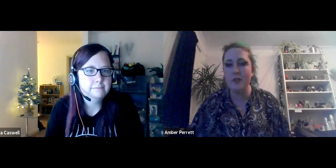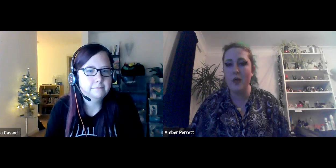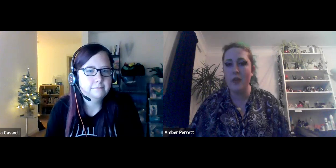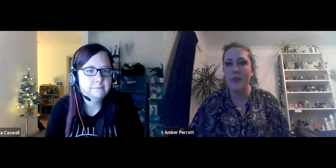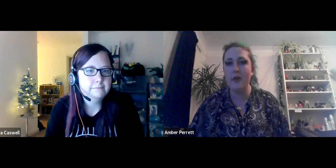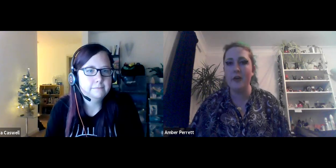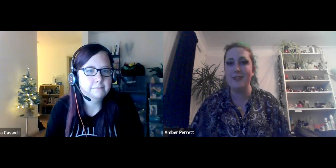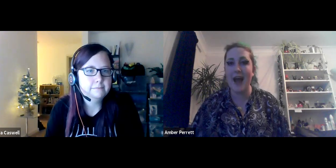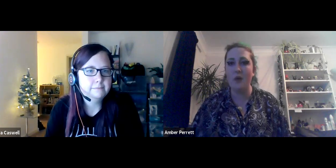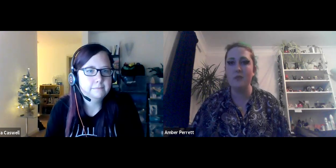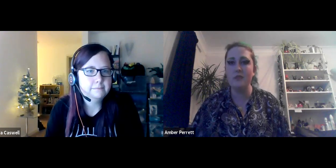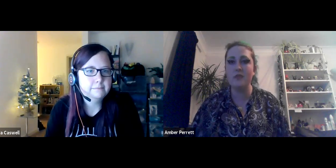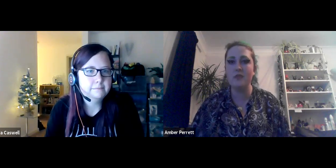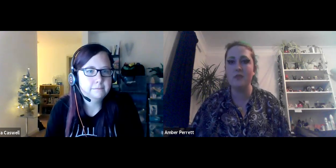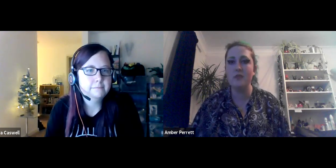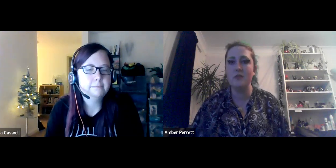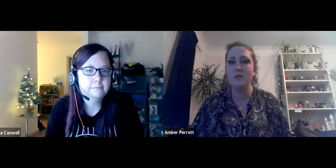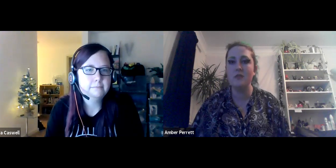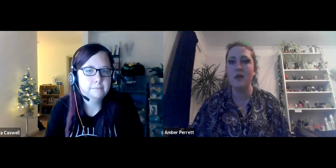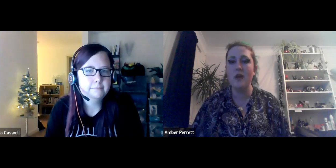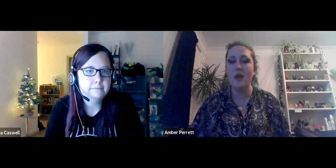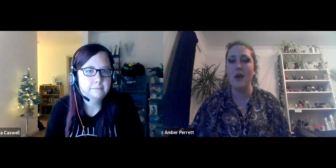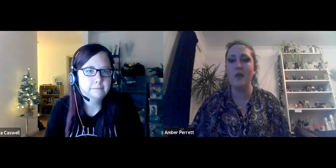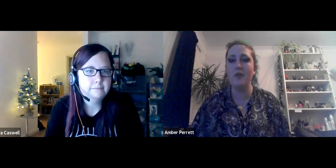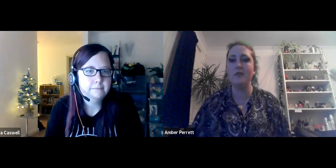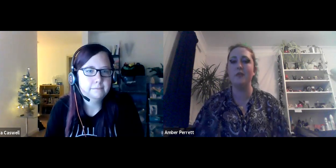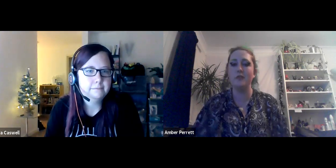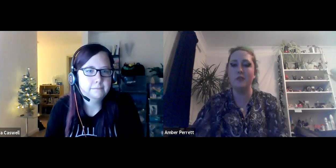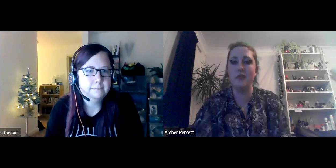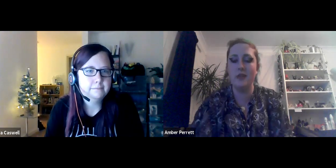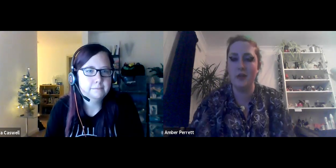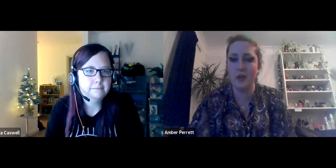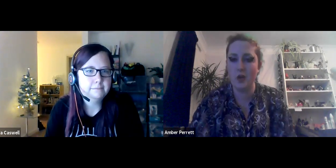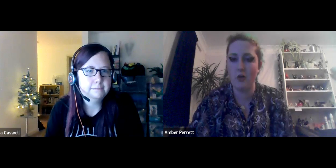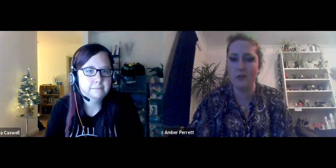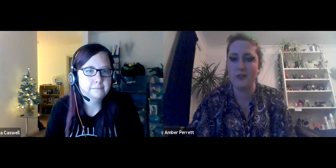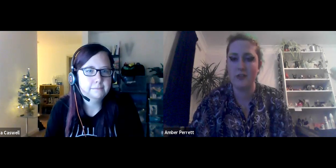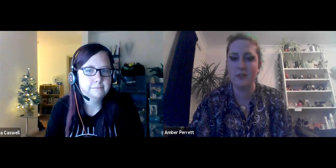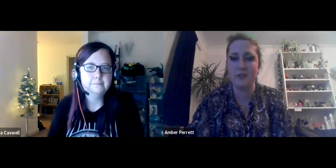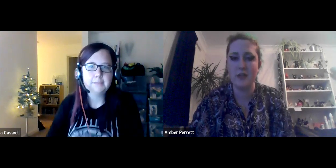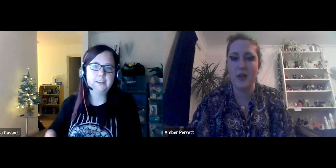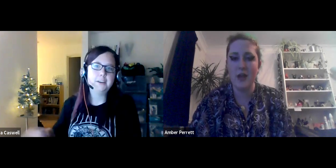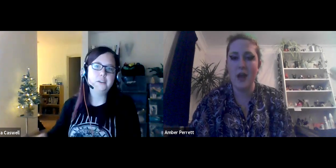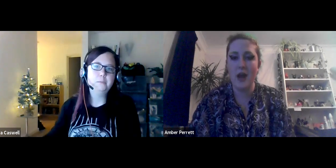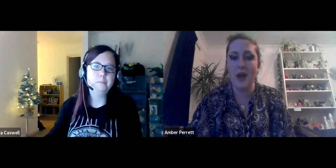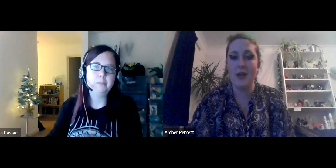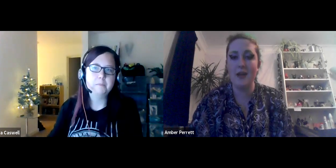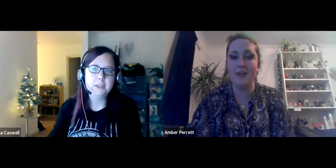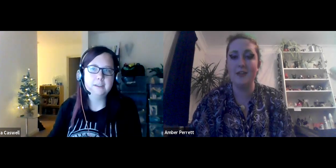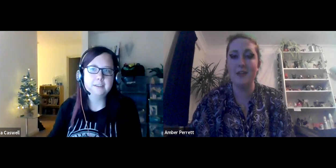do the downs, and Laura's going to do the acrosses. Can you and I give need me the answer